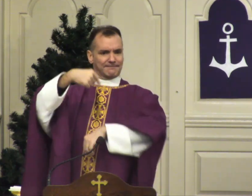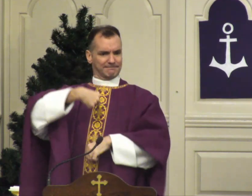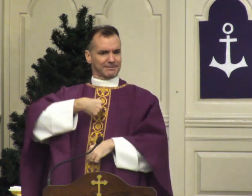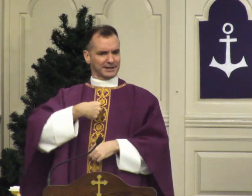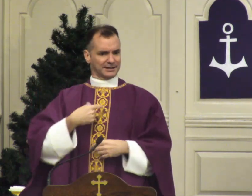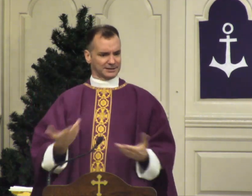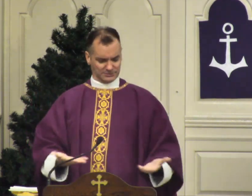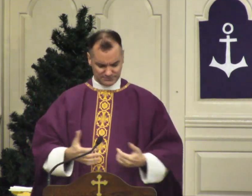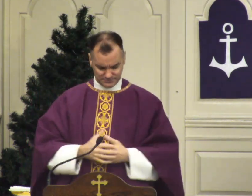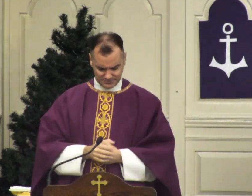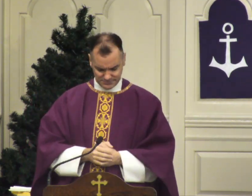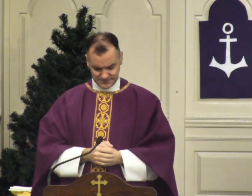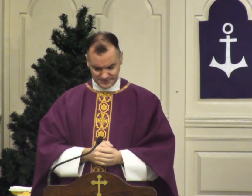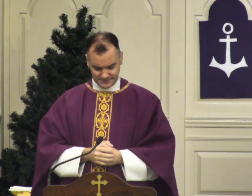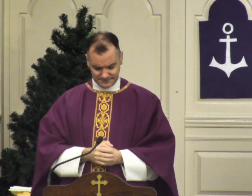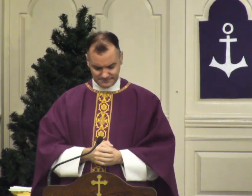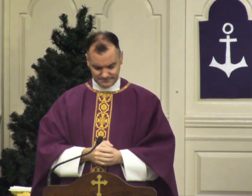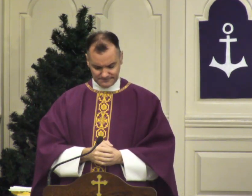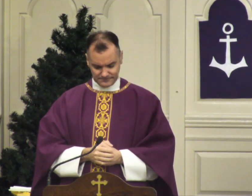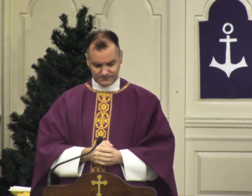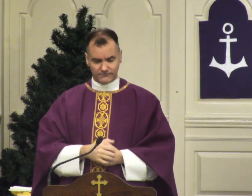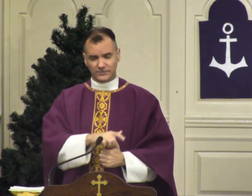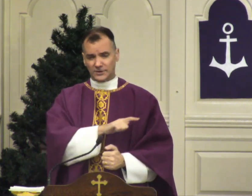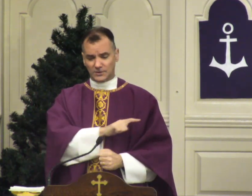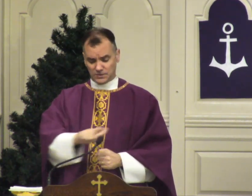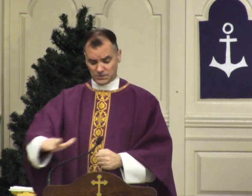that the Father has sent me."